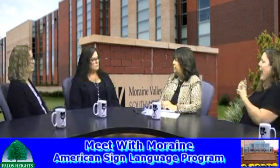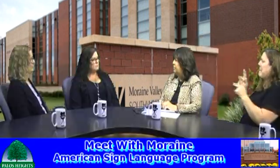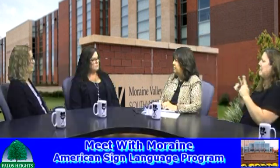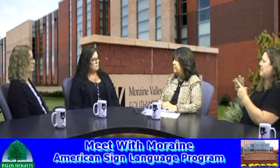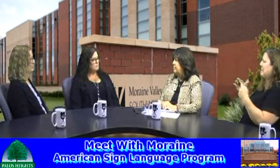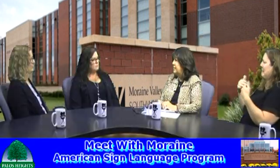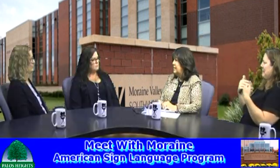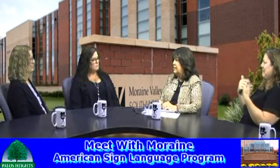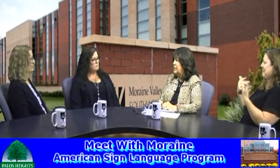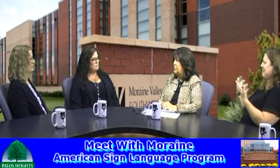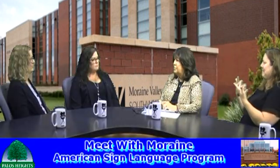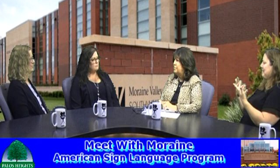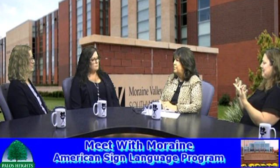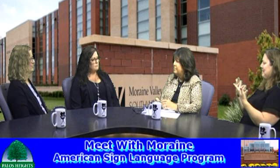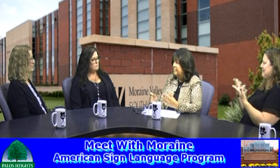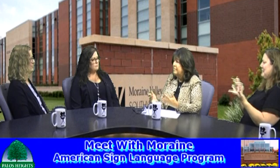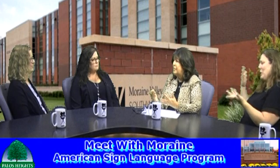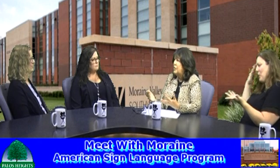be,